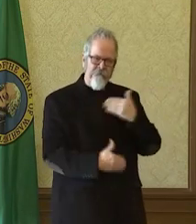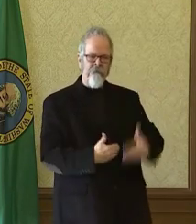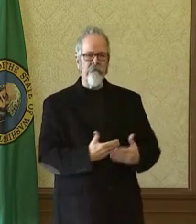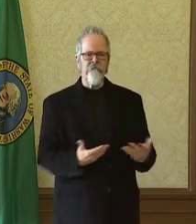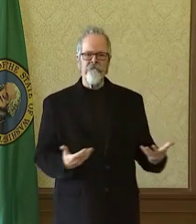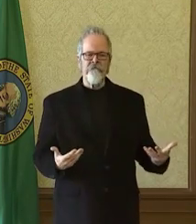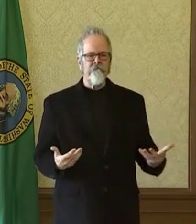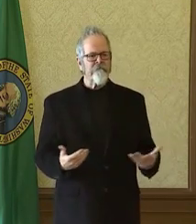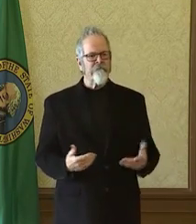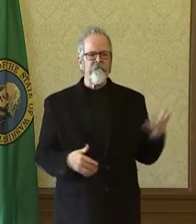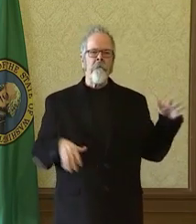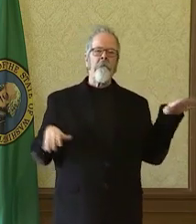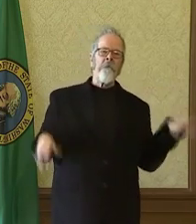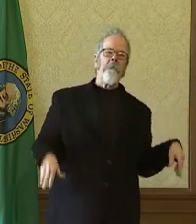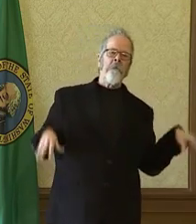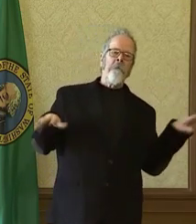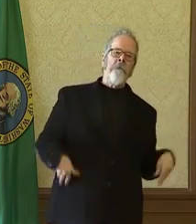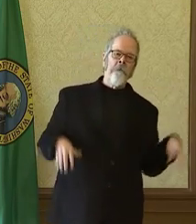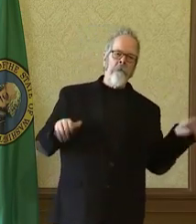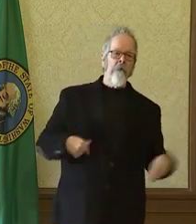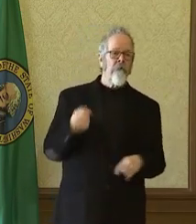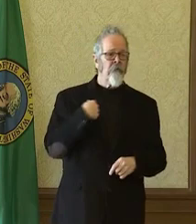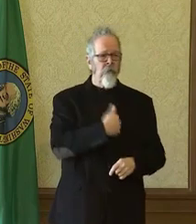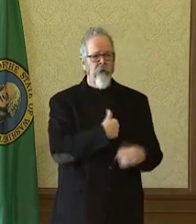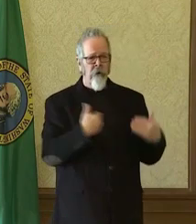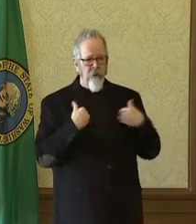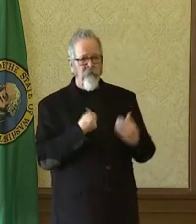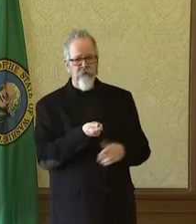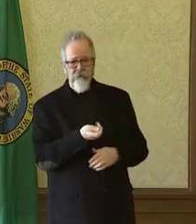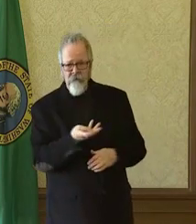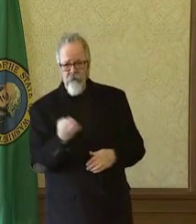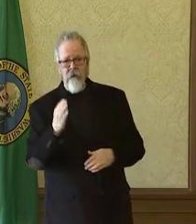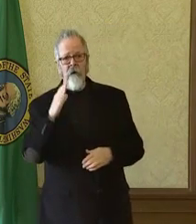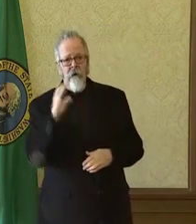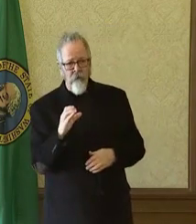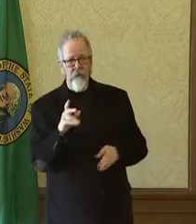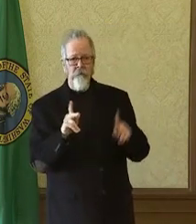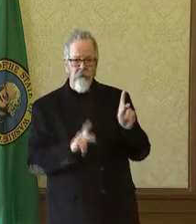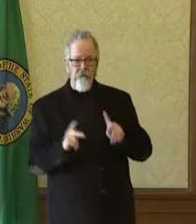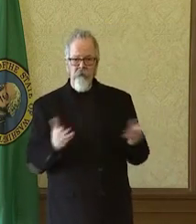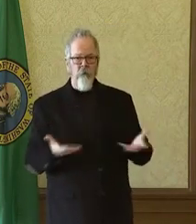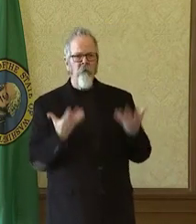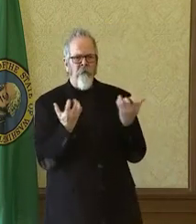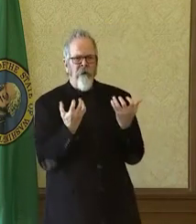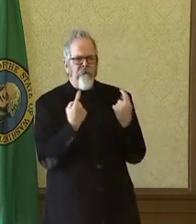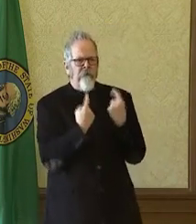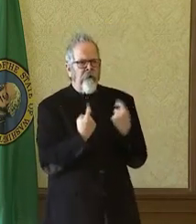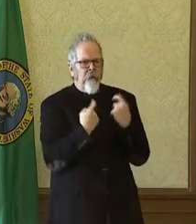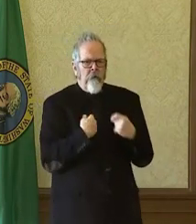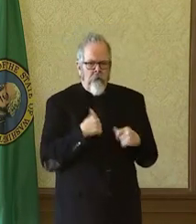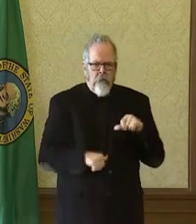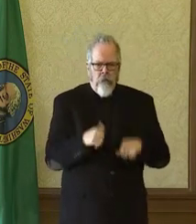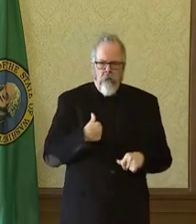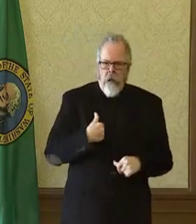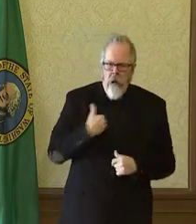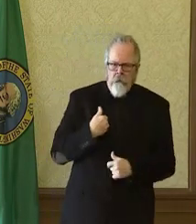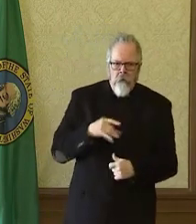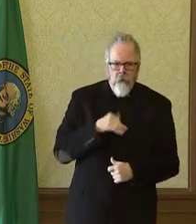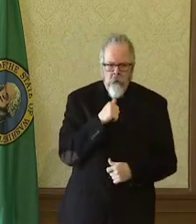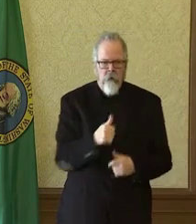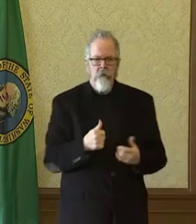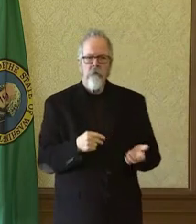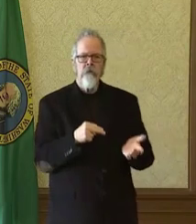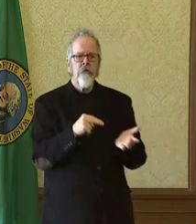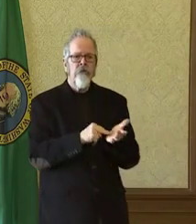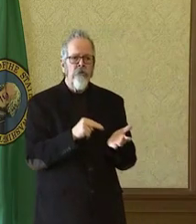today, including some in our long-term care facilities that have had people infected in their facility that cannot get